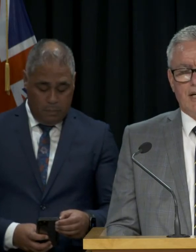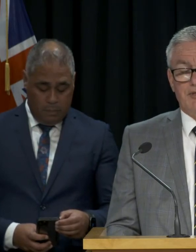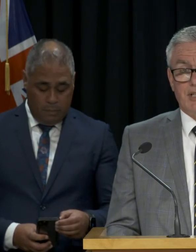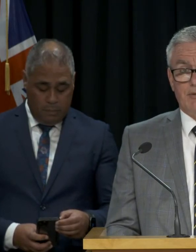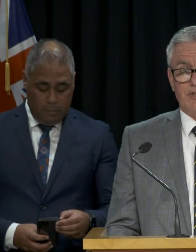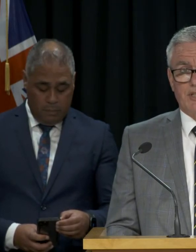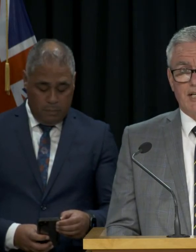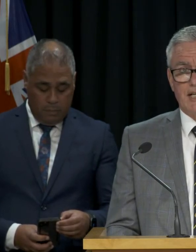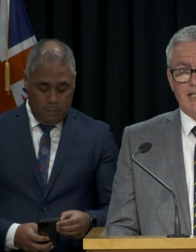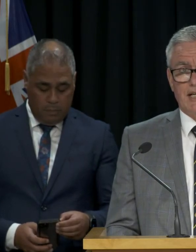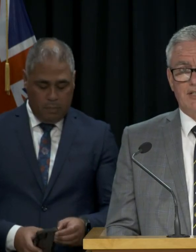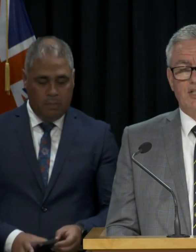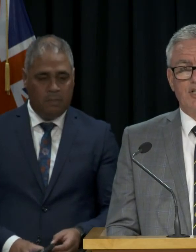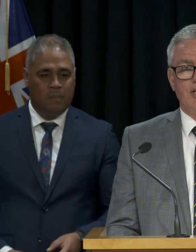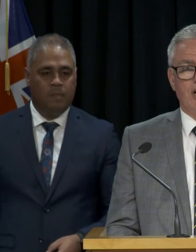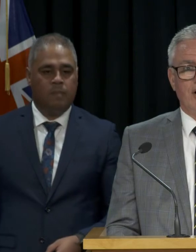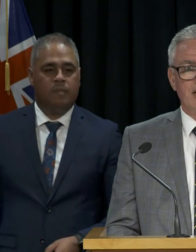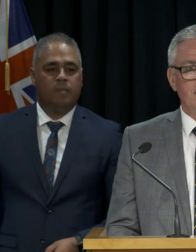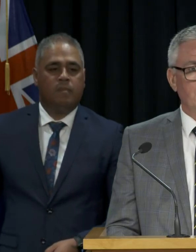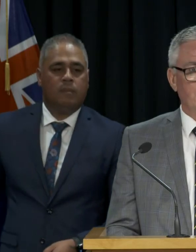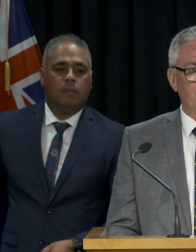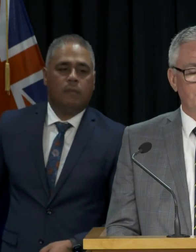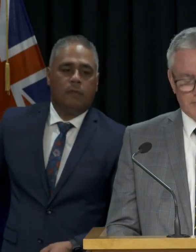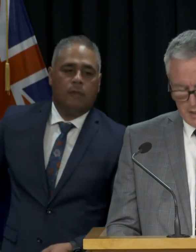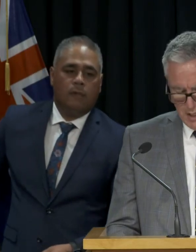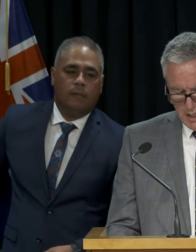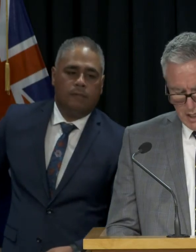She said it was clearly a decision I